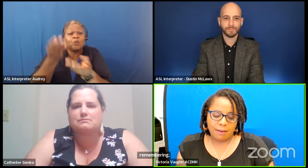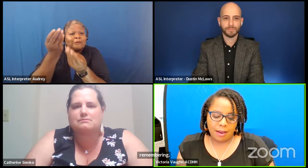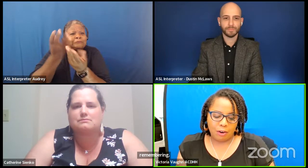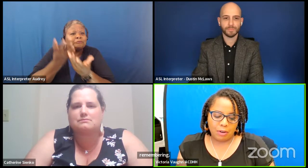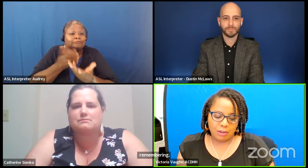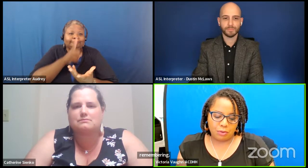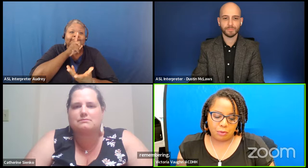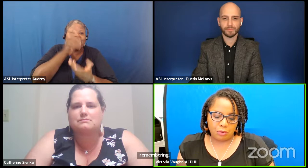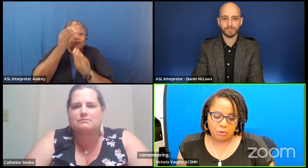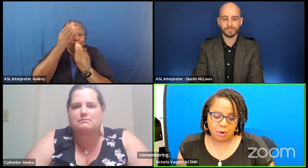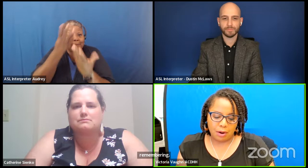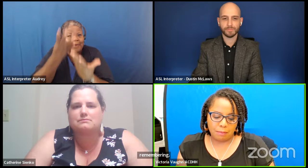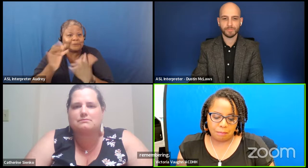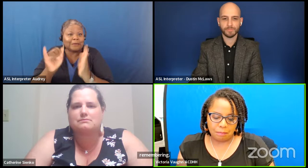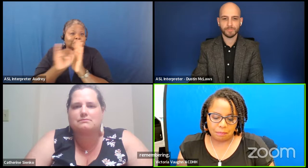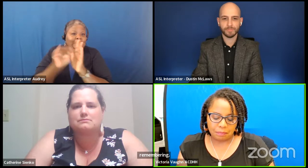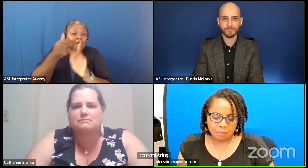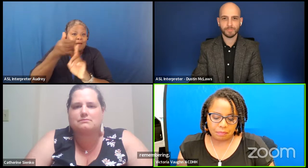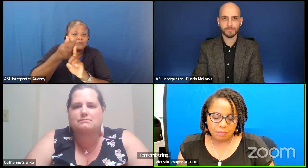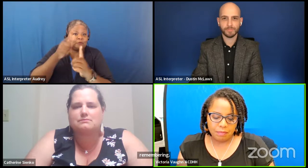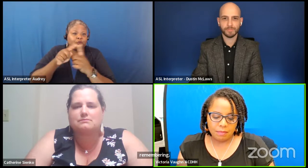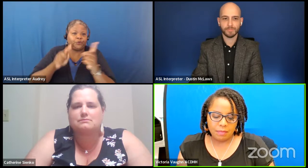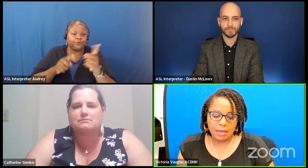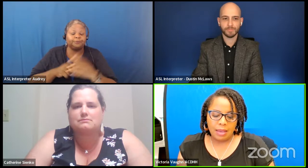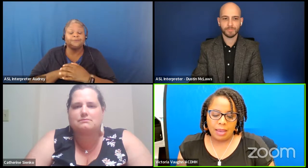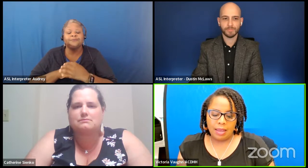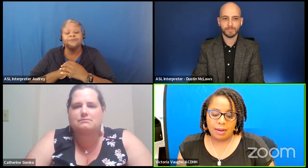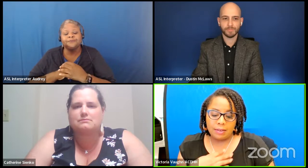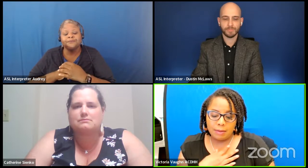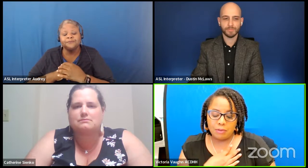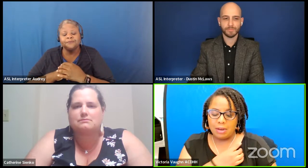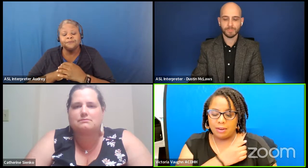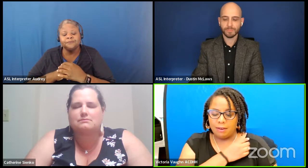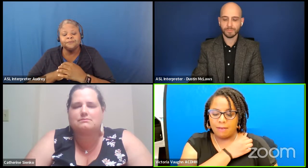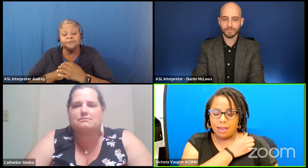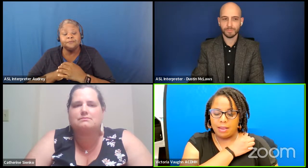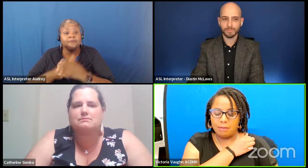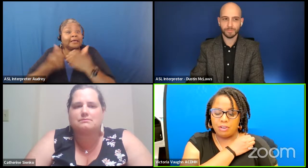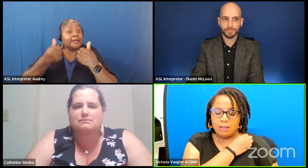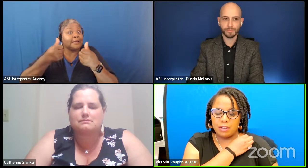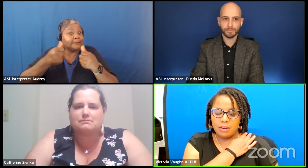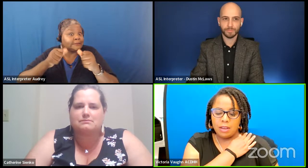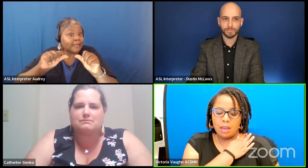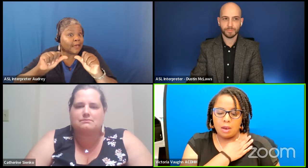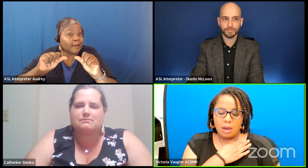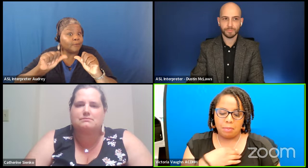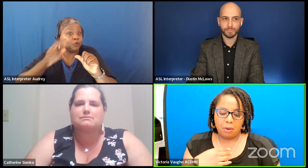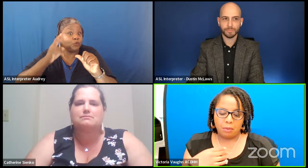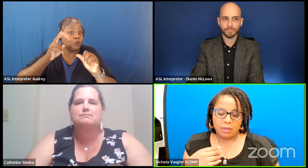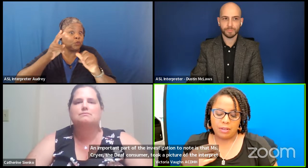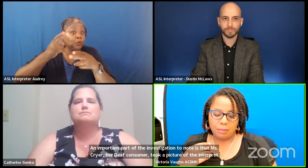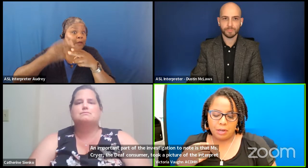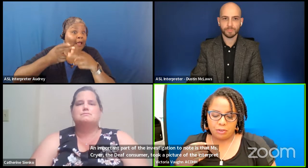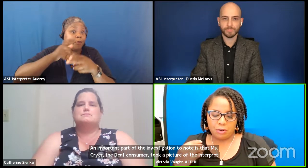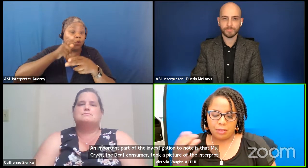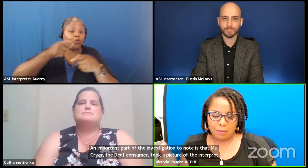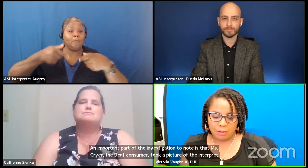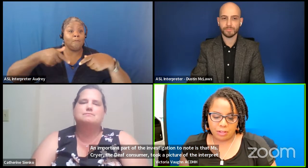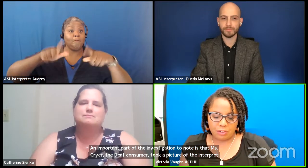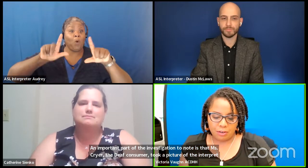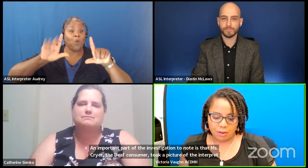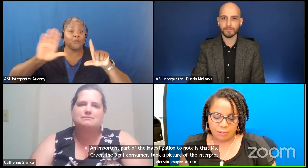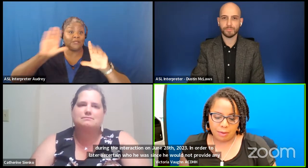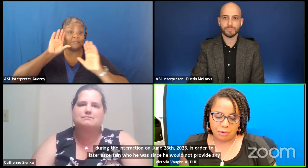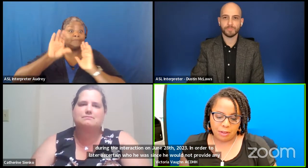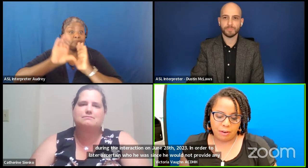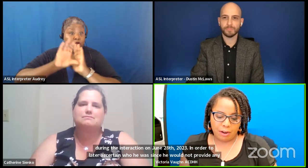any identifying credentials to her. In an attempt to identify him, she did post his picture, the